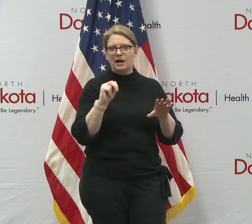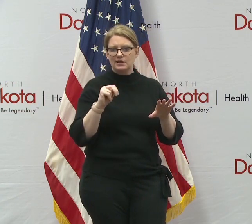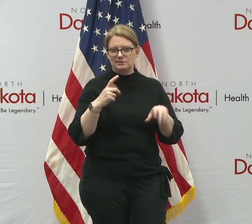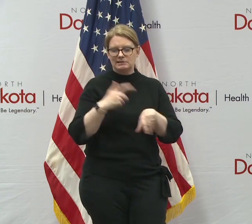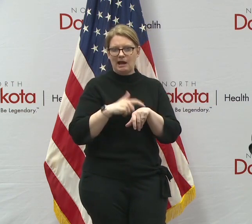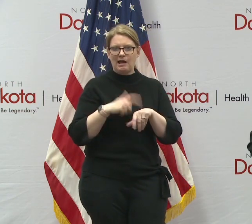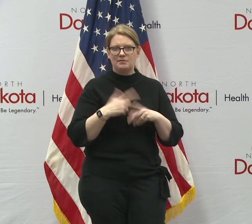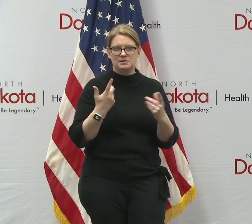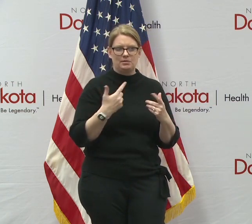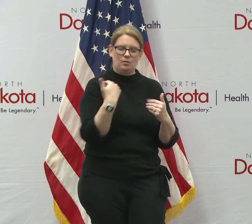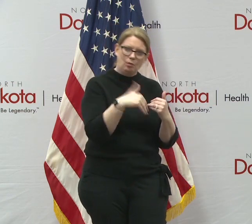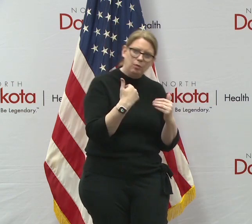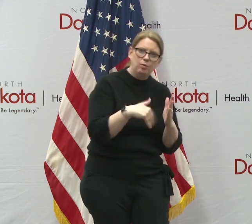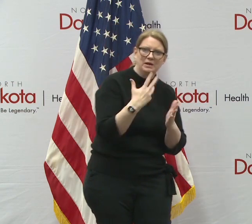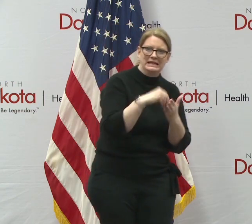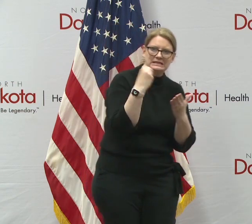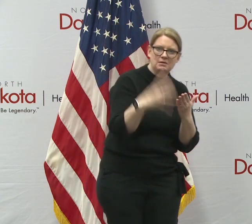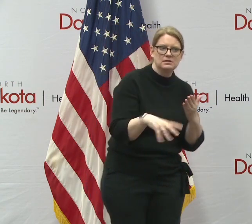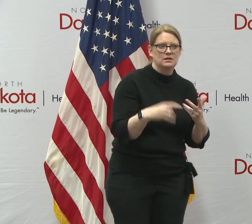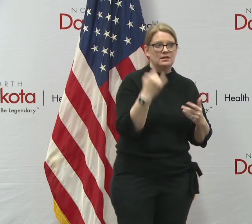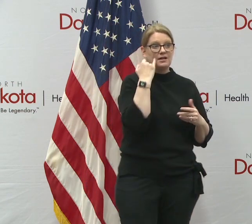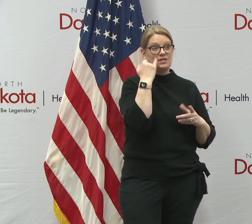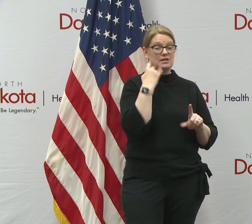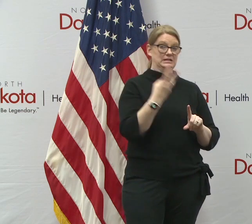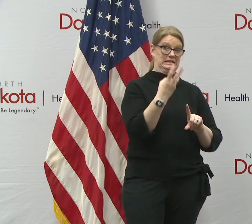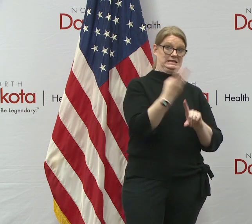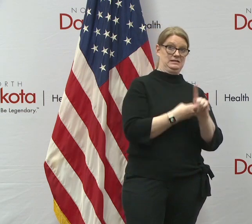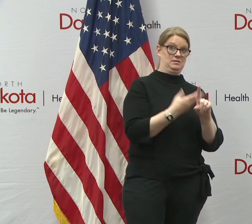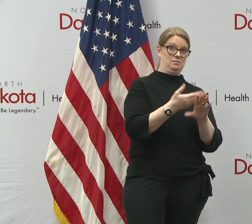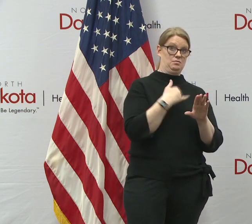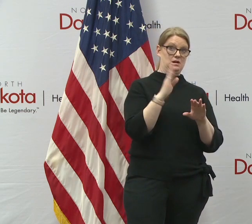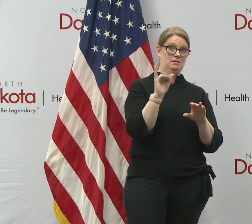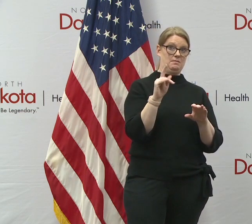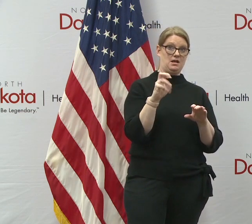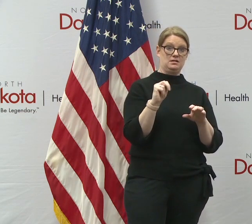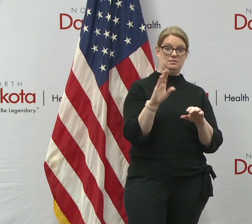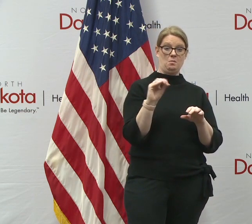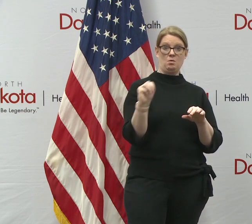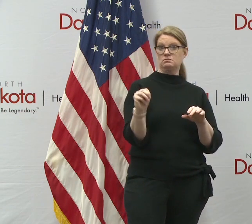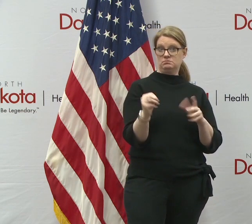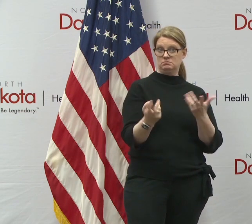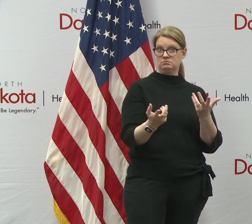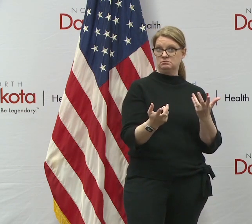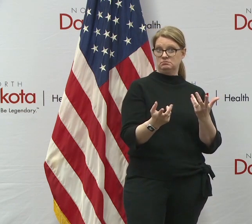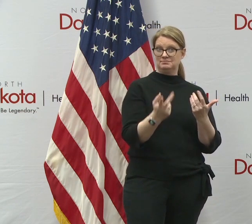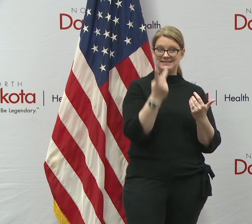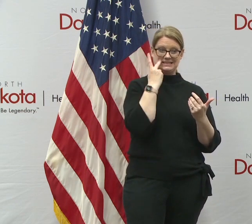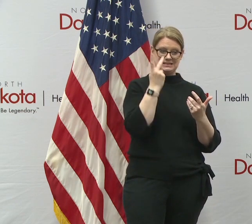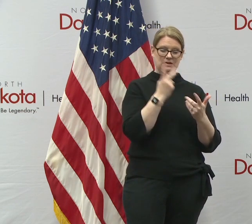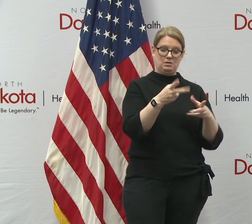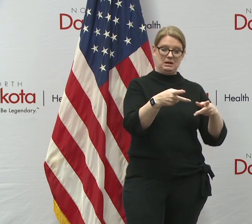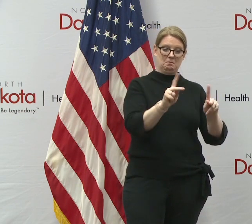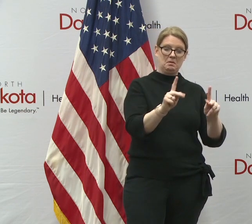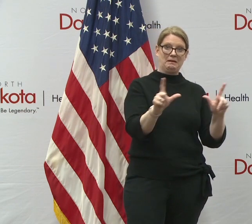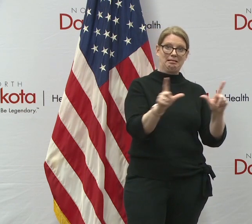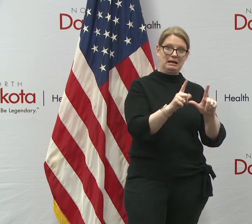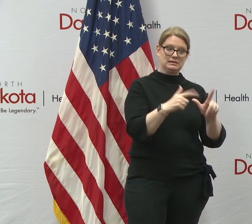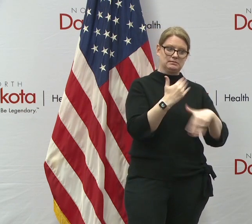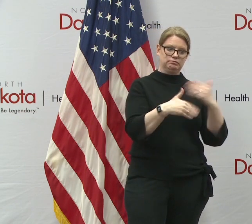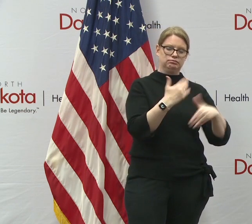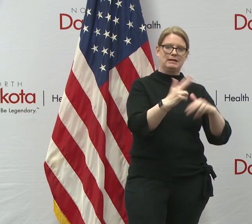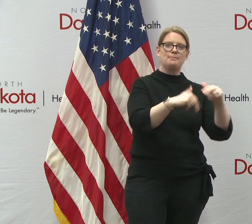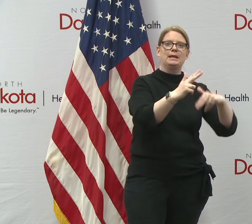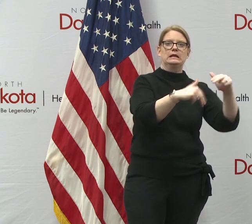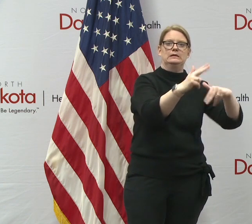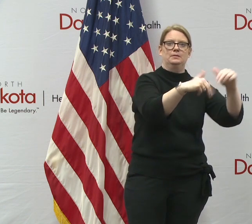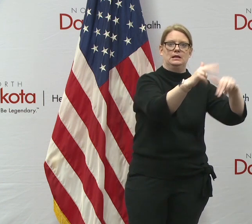times. If this is going to give us 6 months of pre-Bach and boom times, let's go see what we can get permitted and licensed and get out and get building,